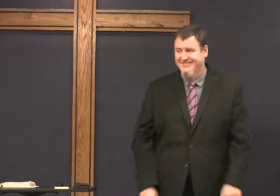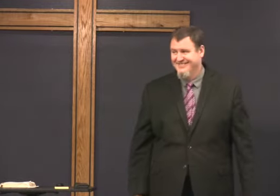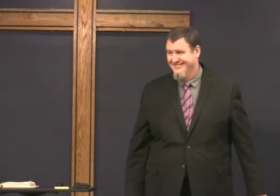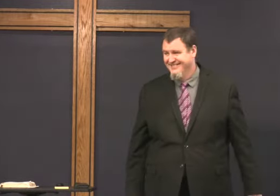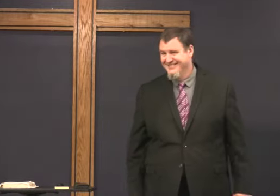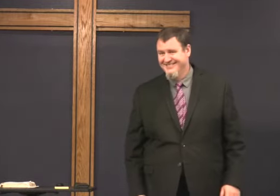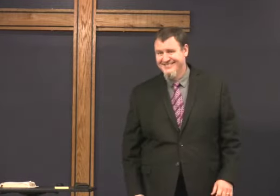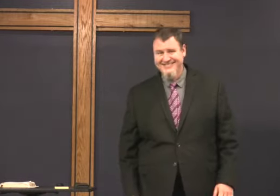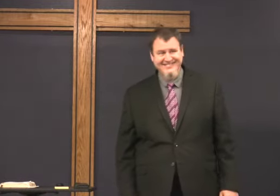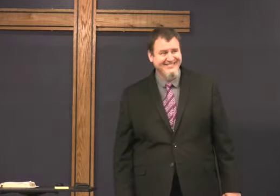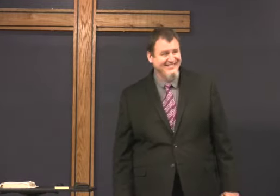I couldn't hit.